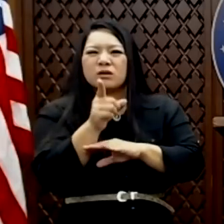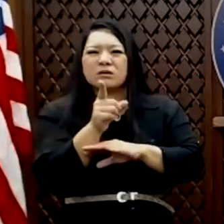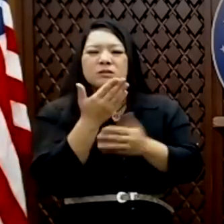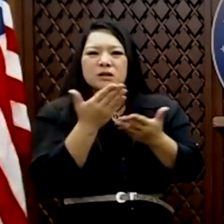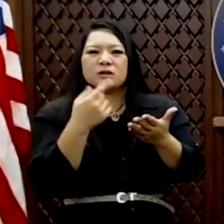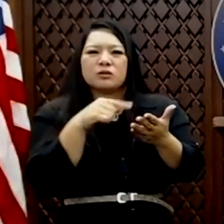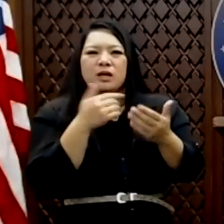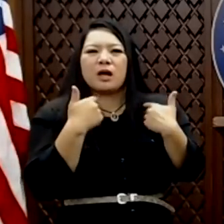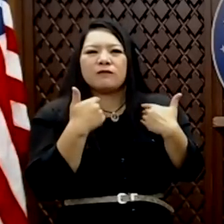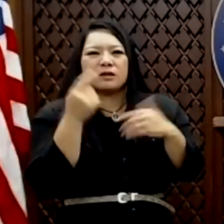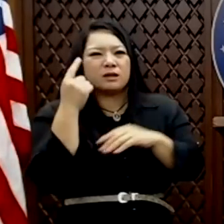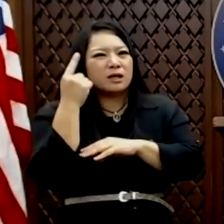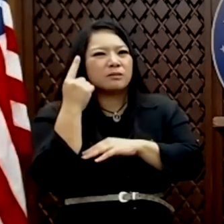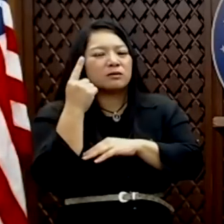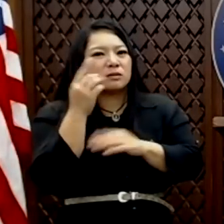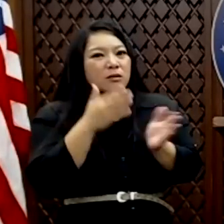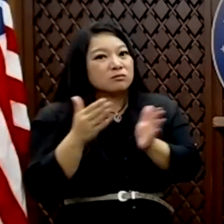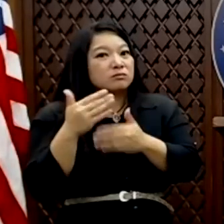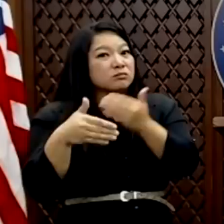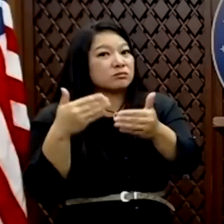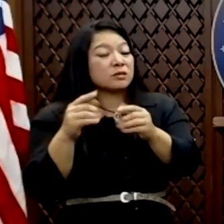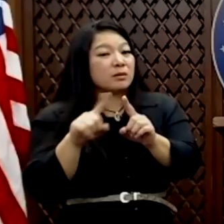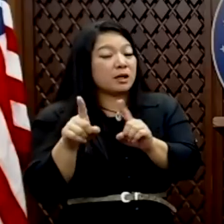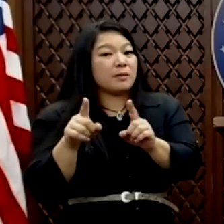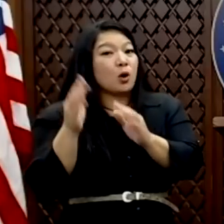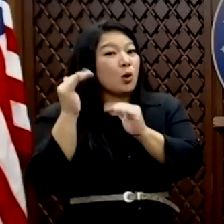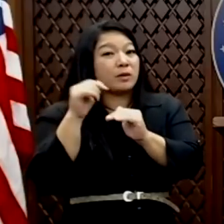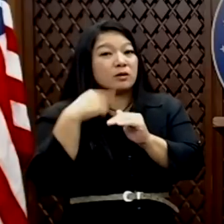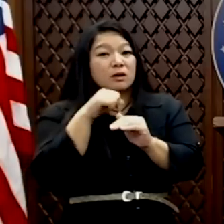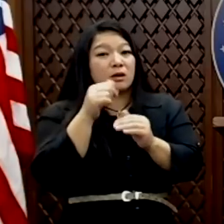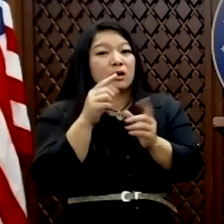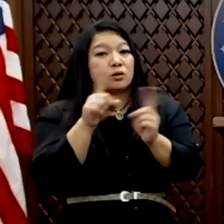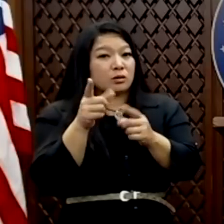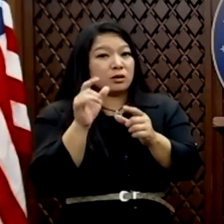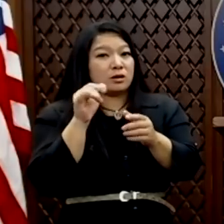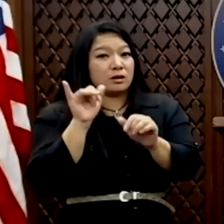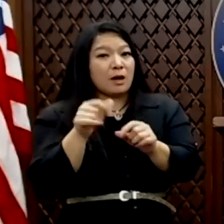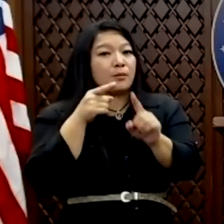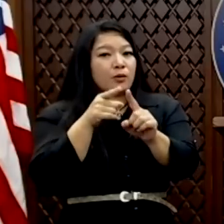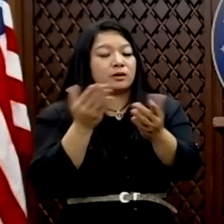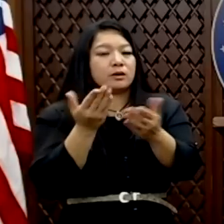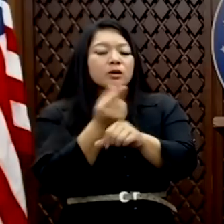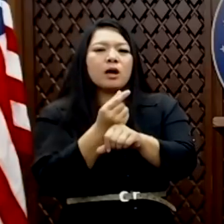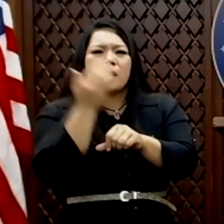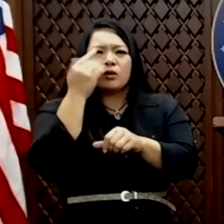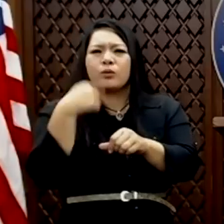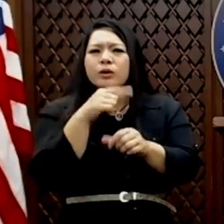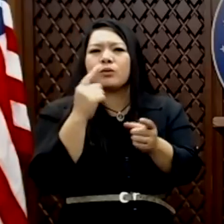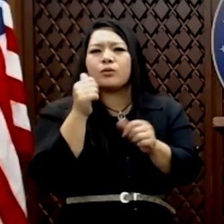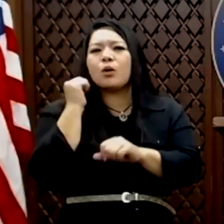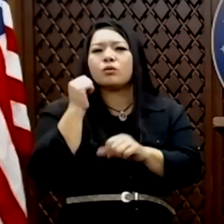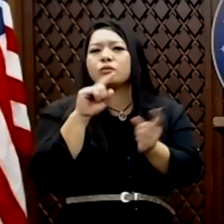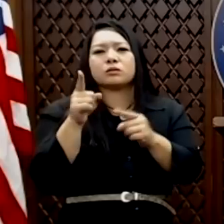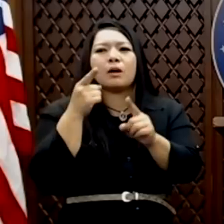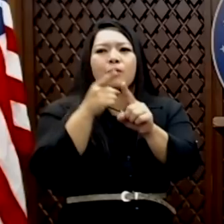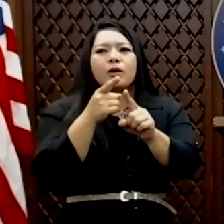drastic steps. And I'm hoping that we don't get to that point. And I know we won't get to that point if,